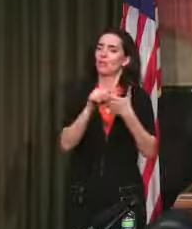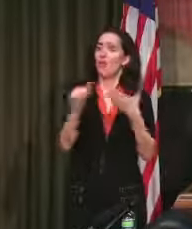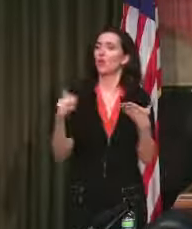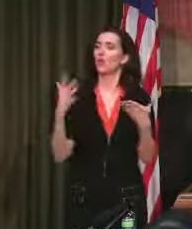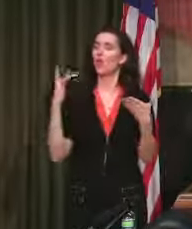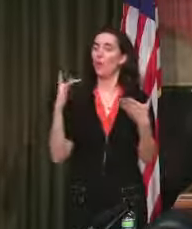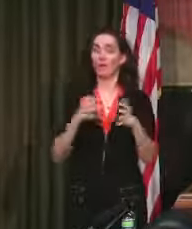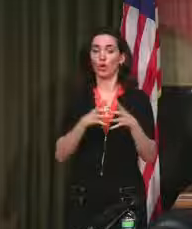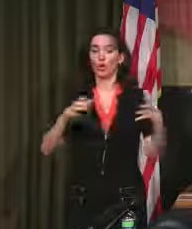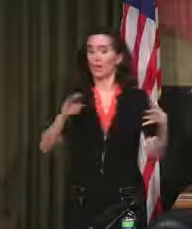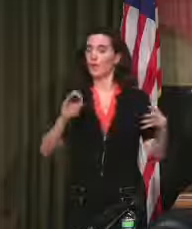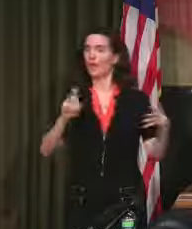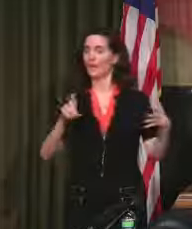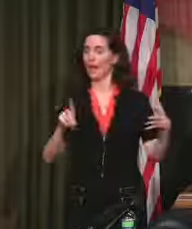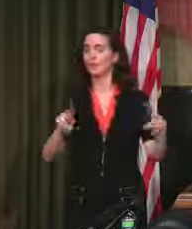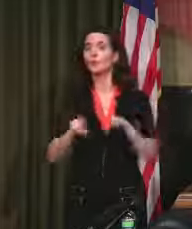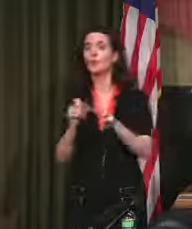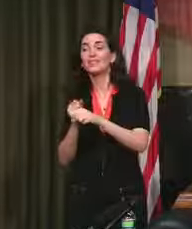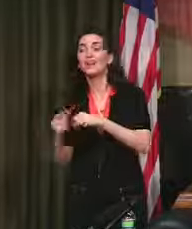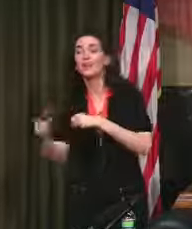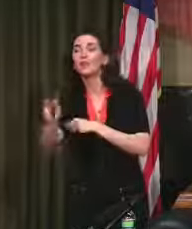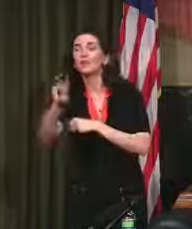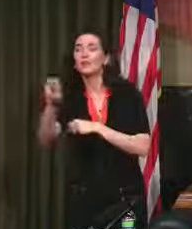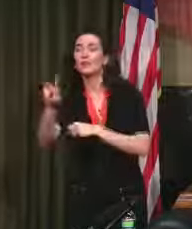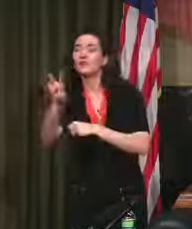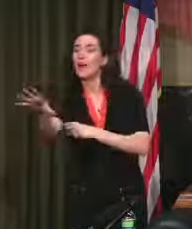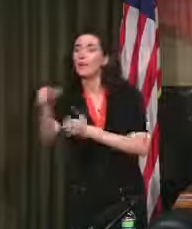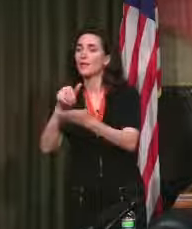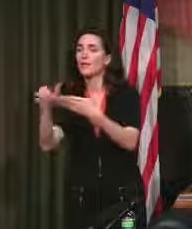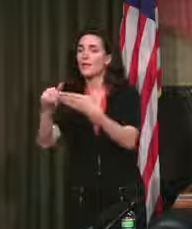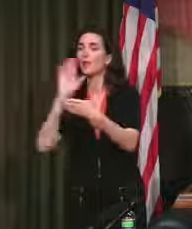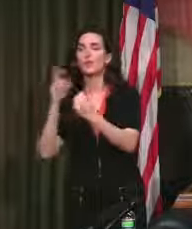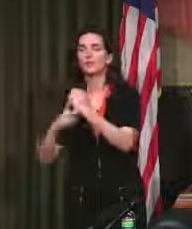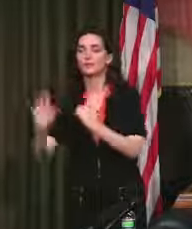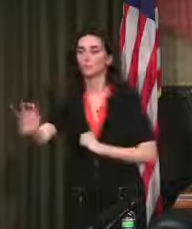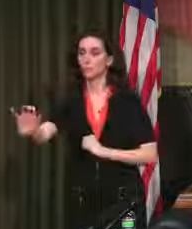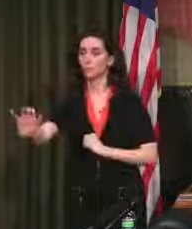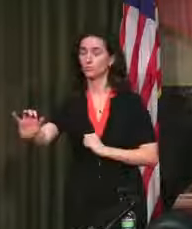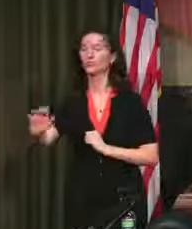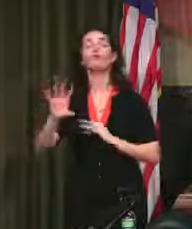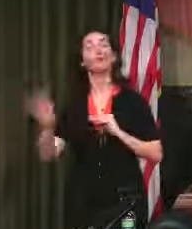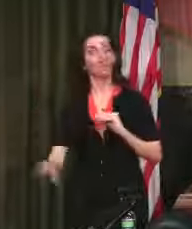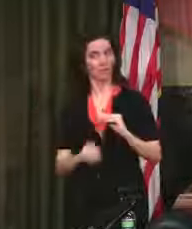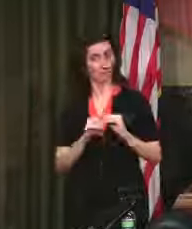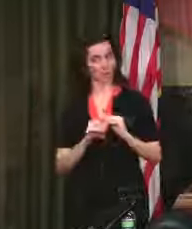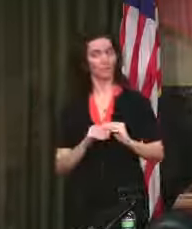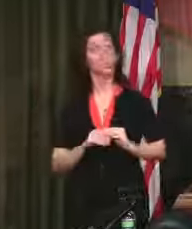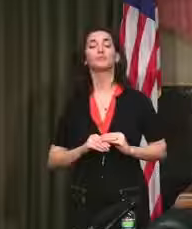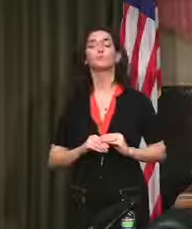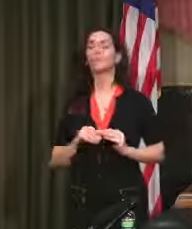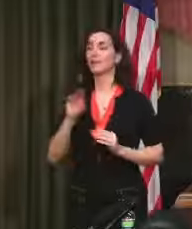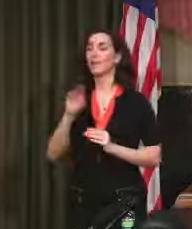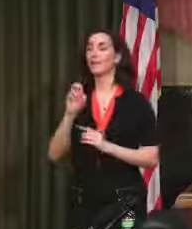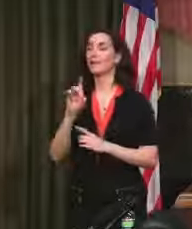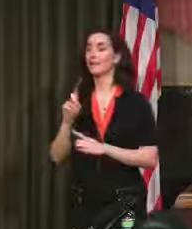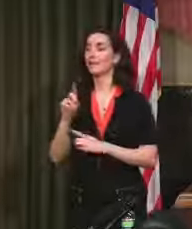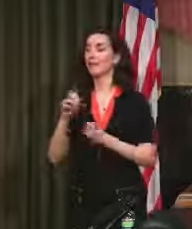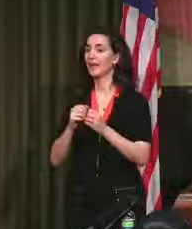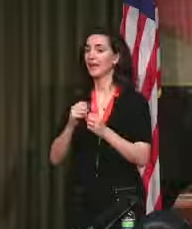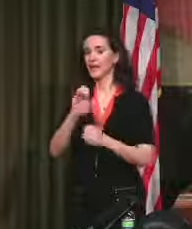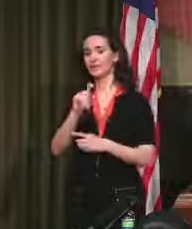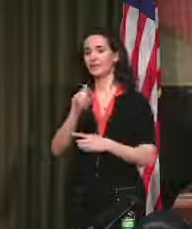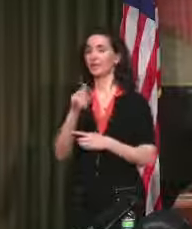expanded Medicaid, and next year is $265 million. Further, the Medicaid expansion, and everyone should understand